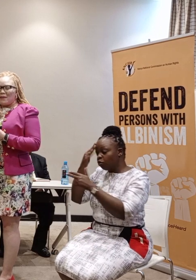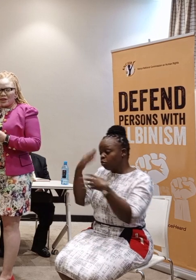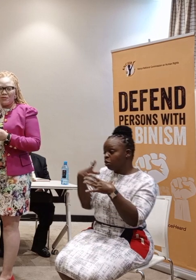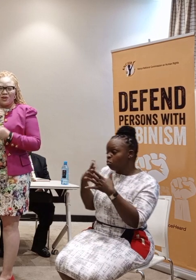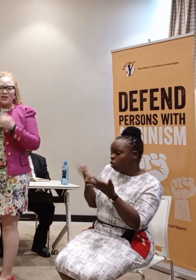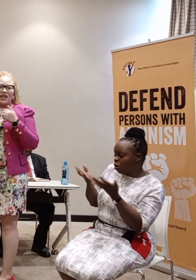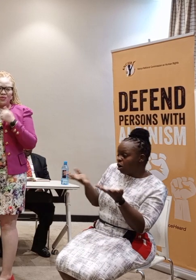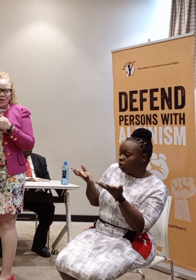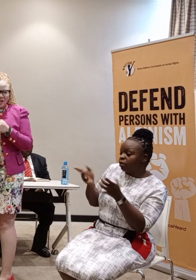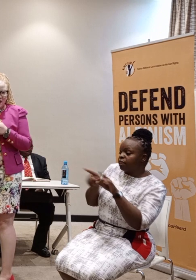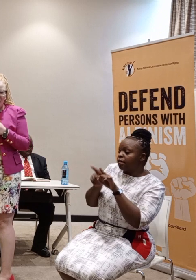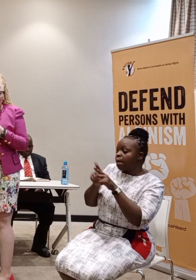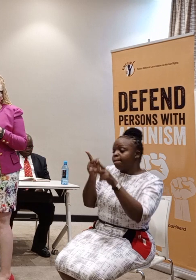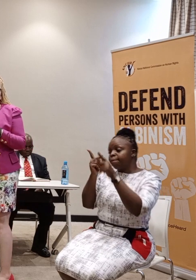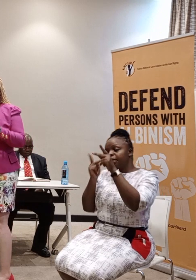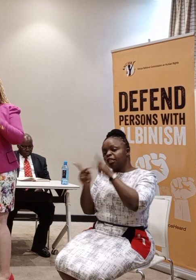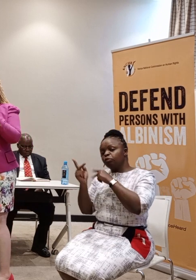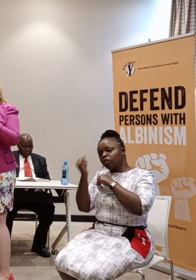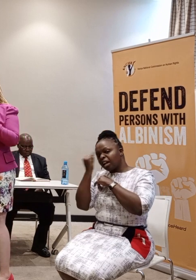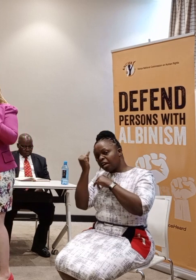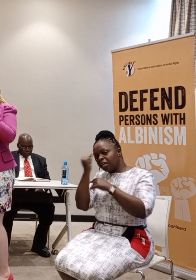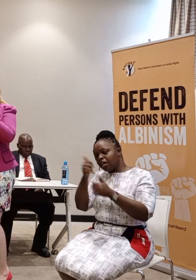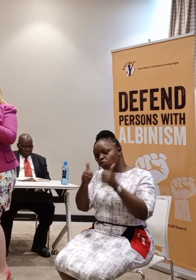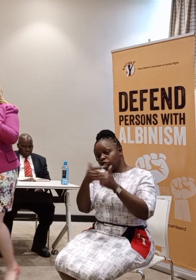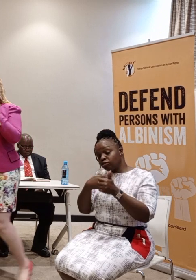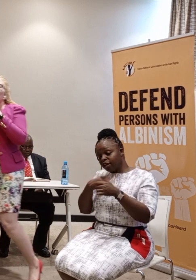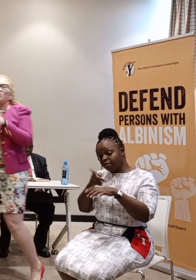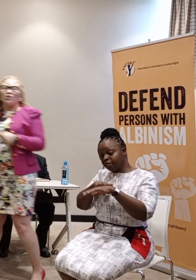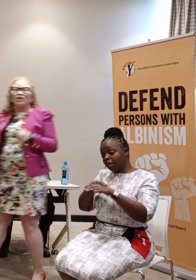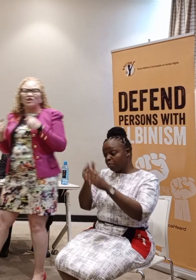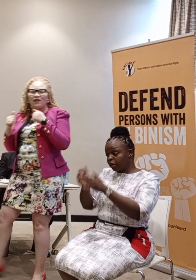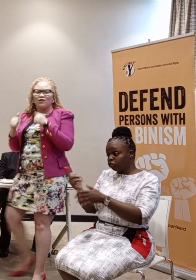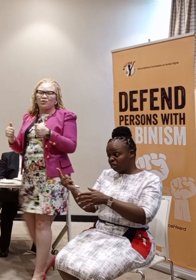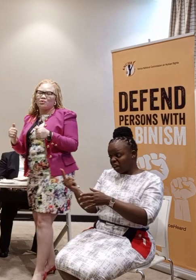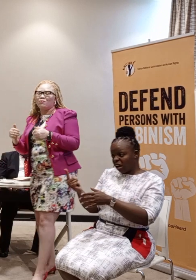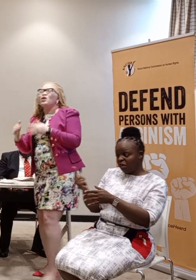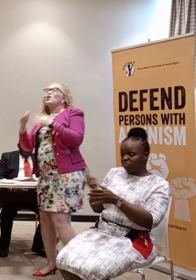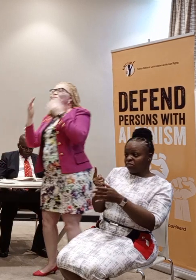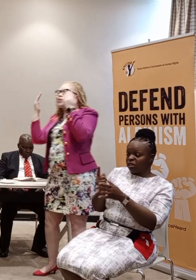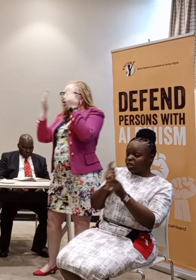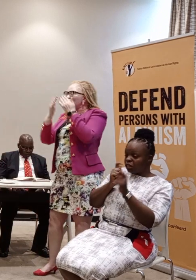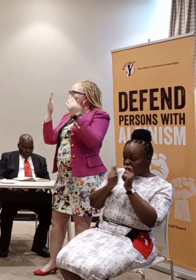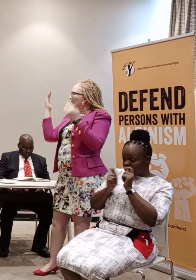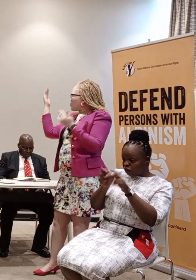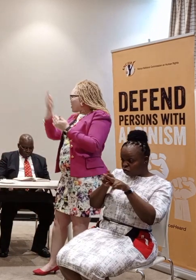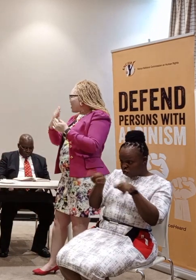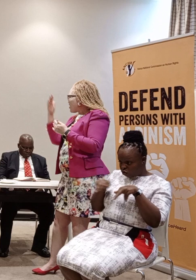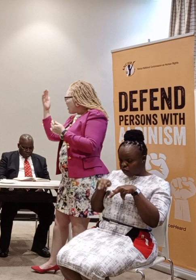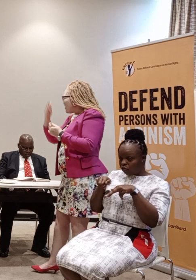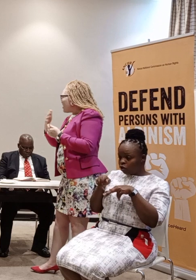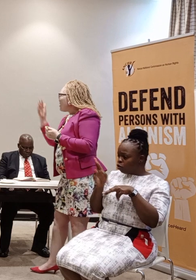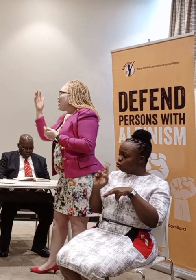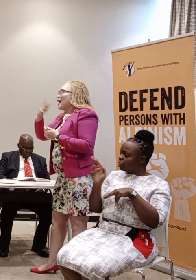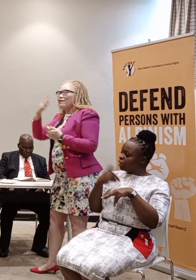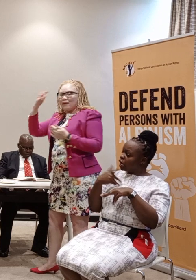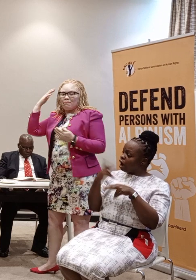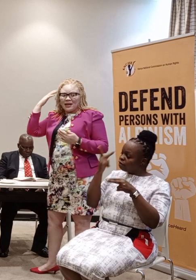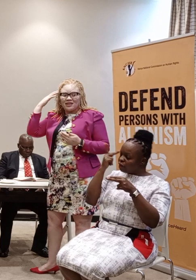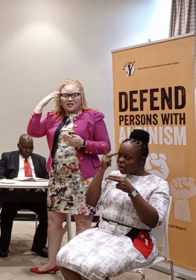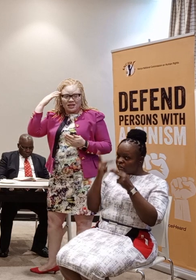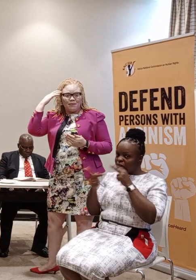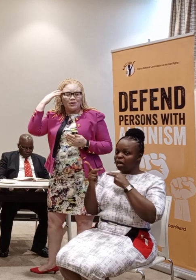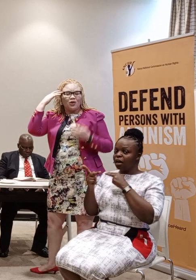the perceptions that we already have. So even when this person walks into your interview room, because you already have